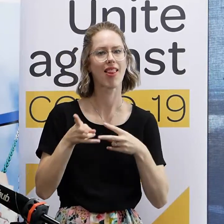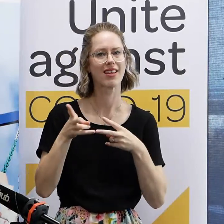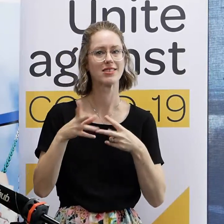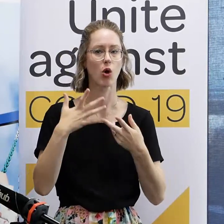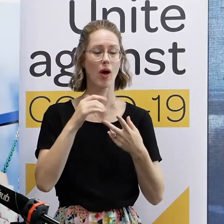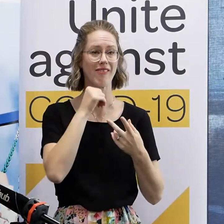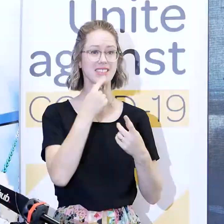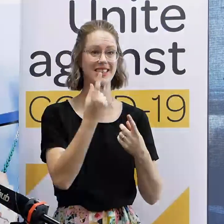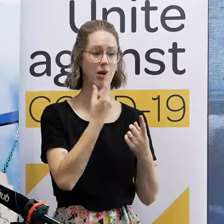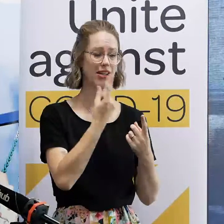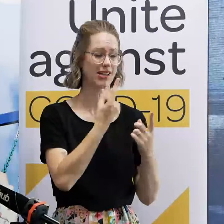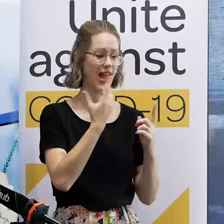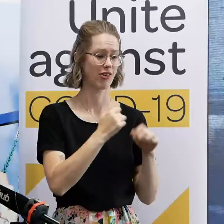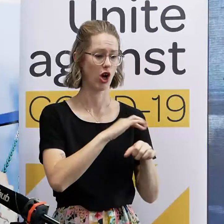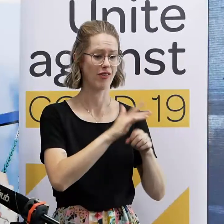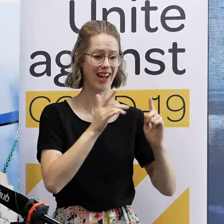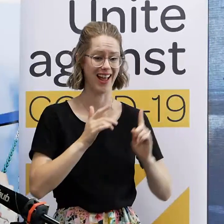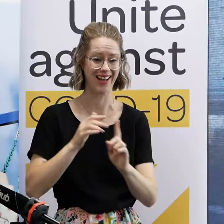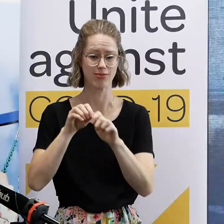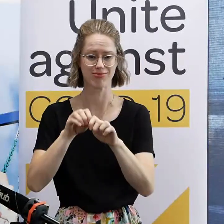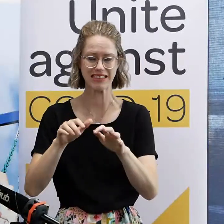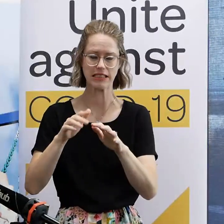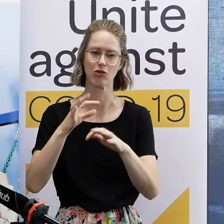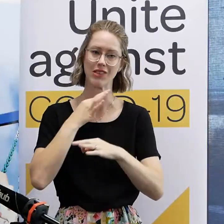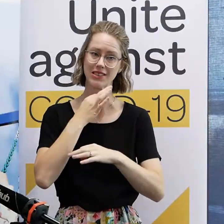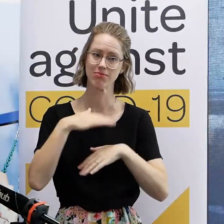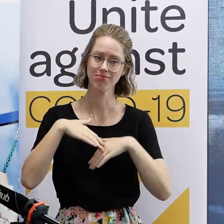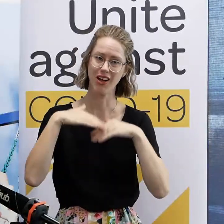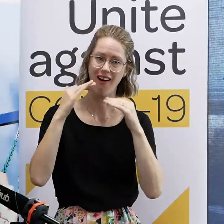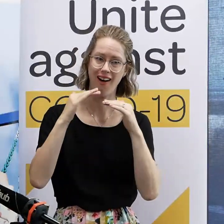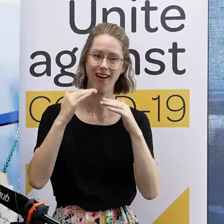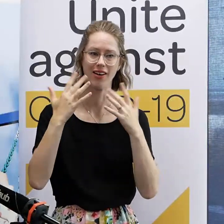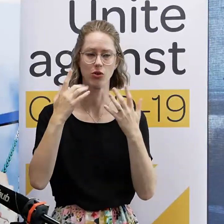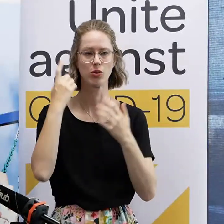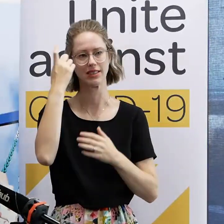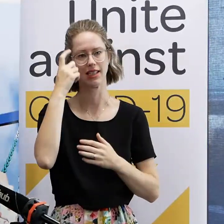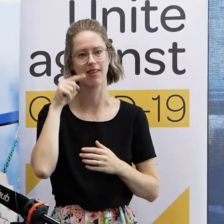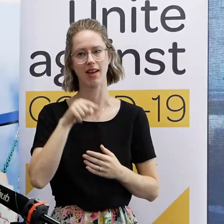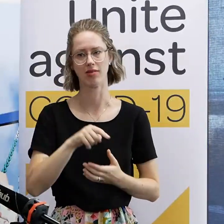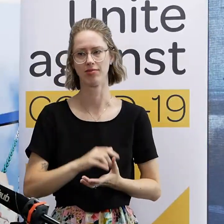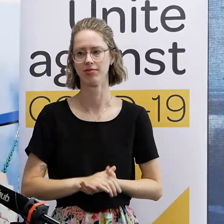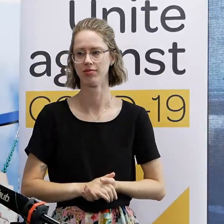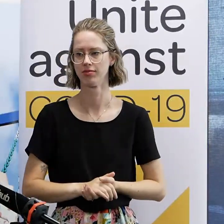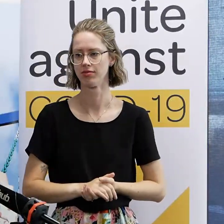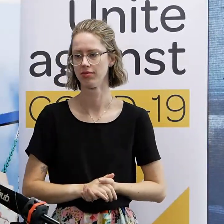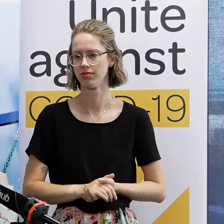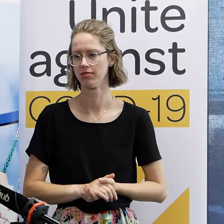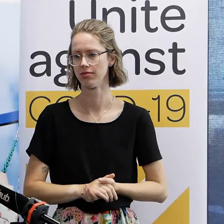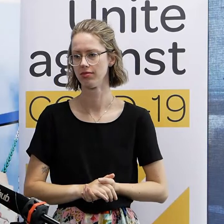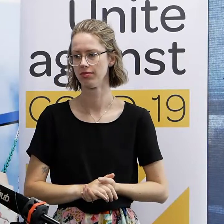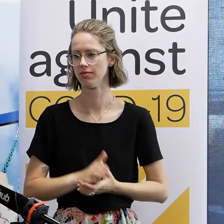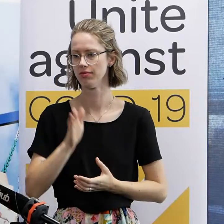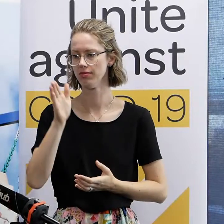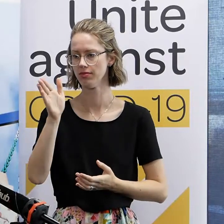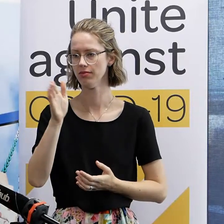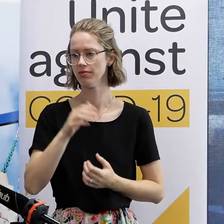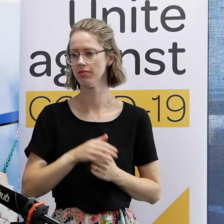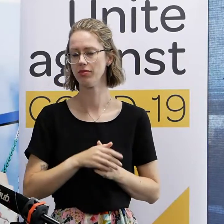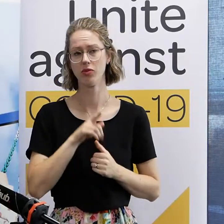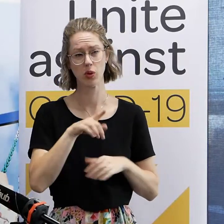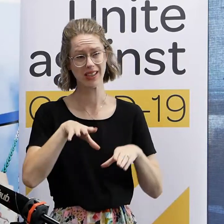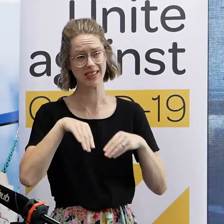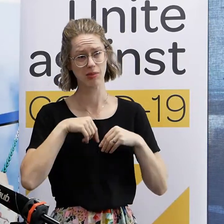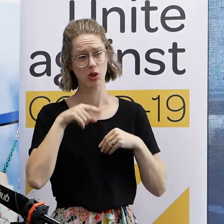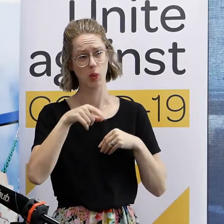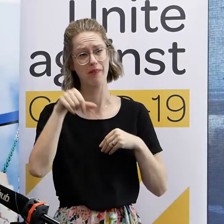is due consideration for the risk to public health, which is paramount in these cases. And would you accept that you've failed